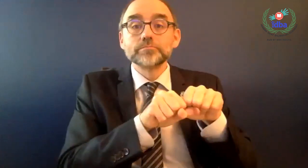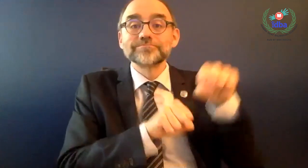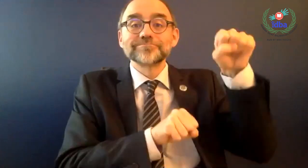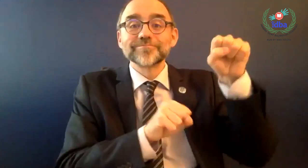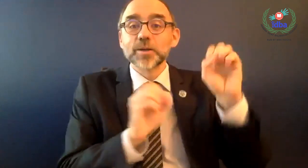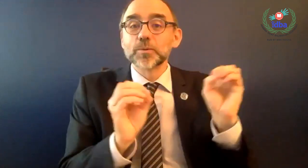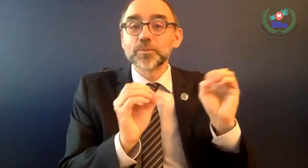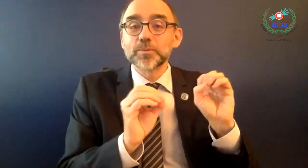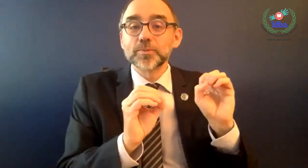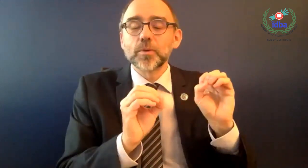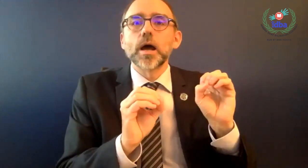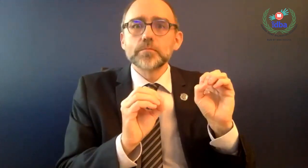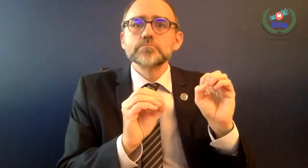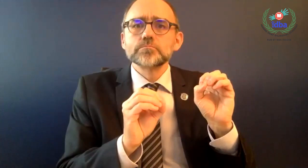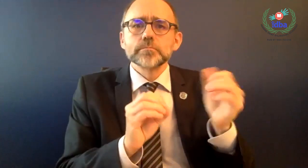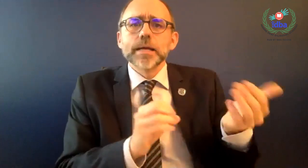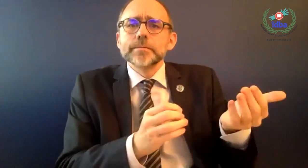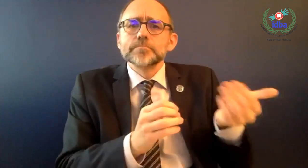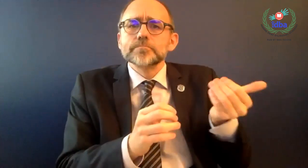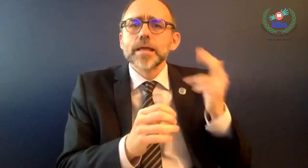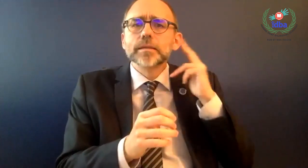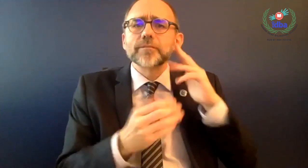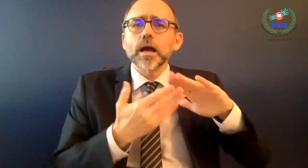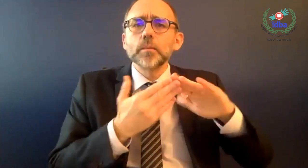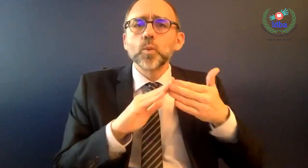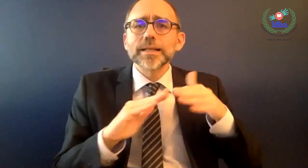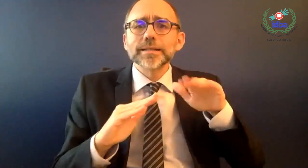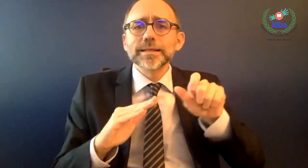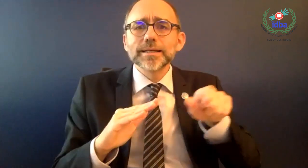and where deaf children want to go, deaf students want to go and learn.